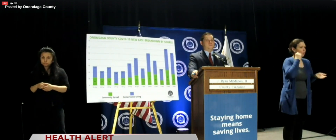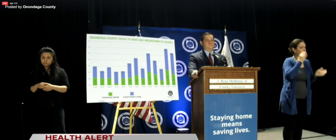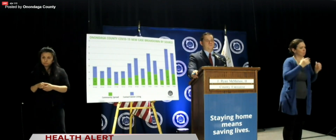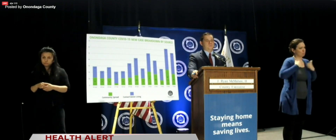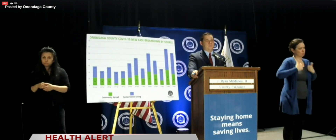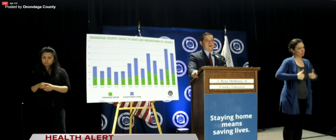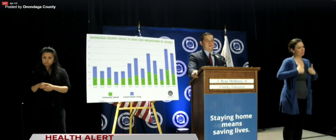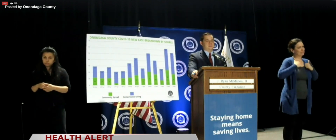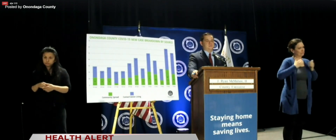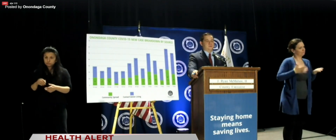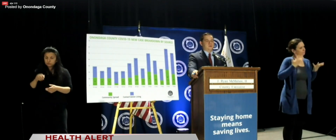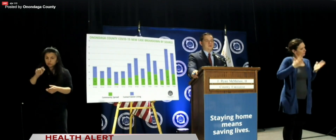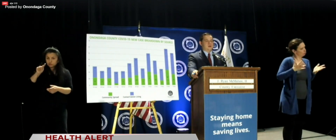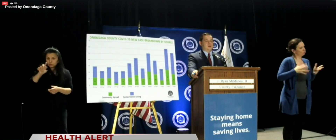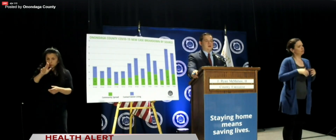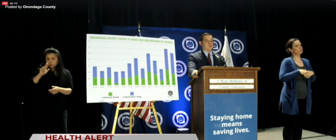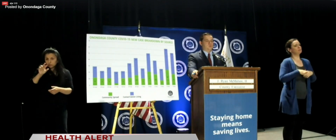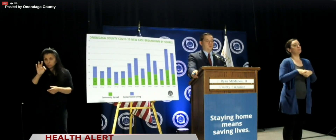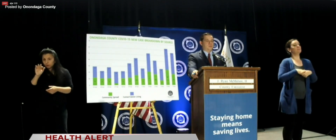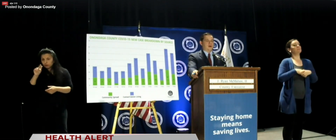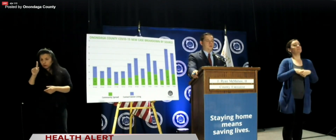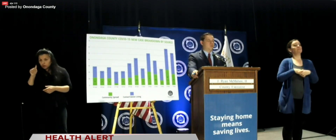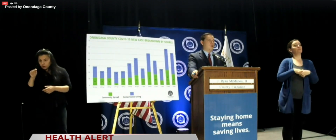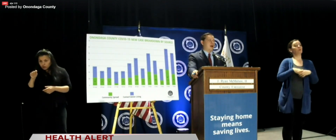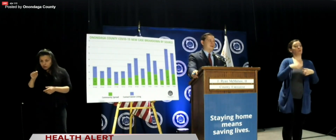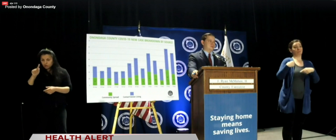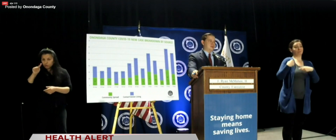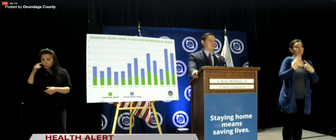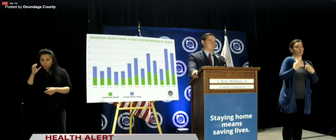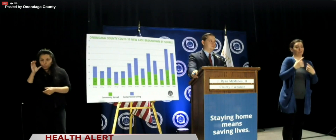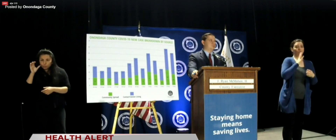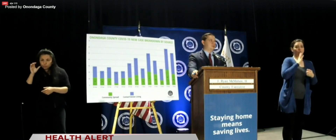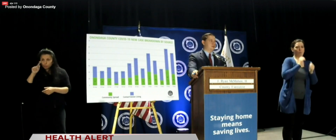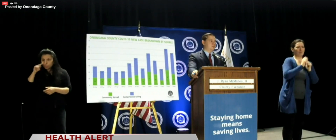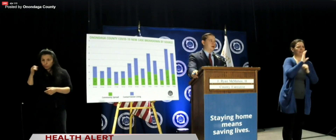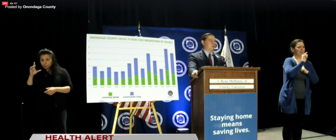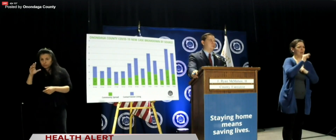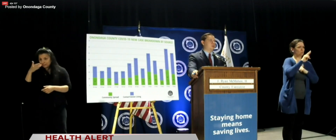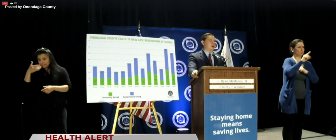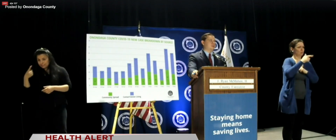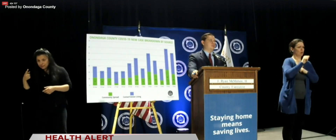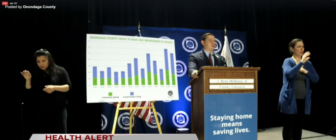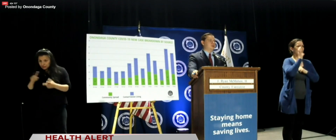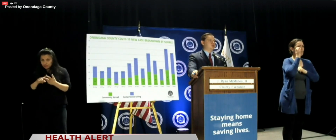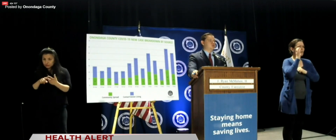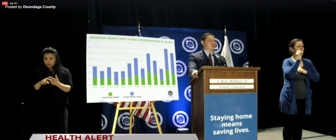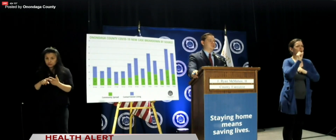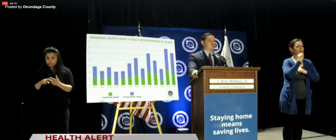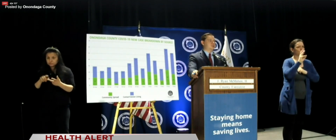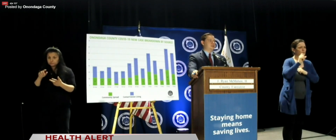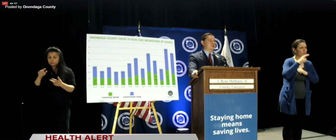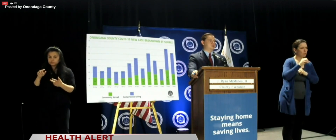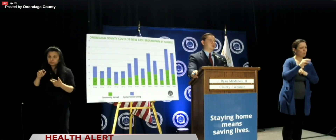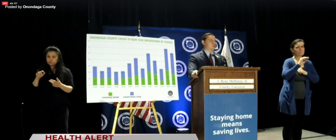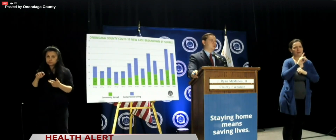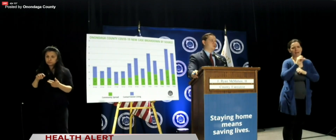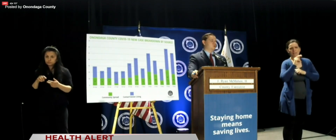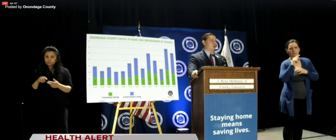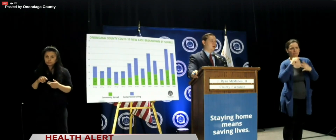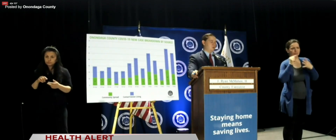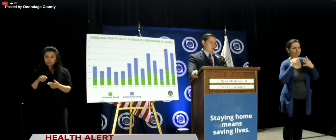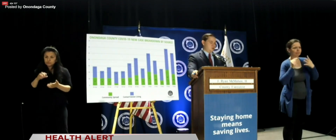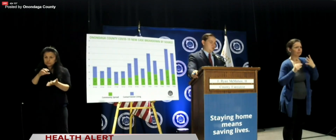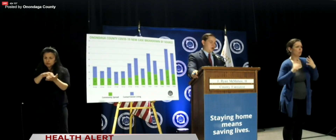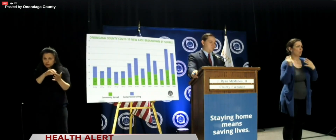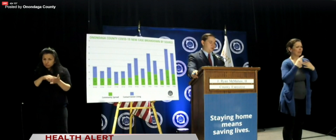Cortland, Madison about proactive testing. They need to be out proactively, strategically testing in their communities as